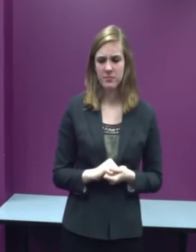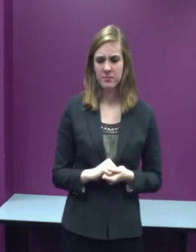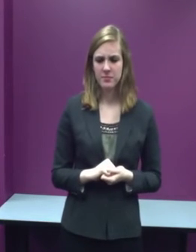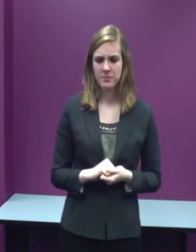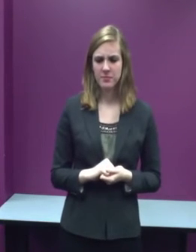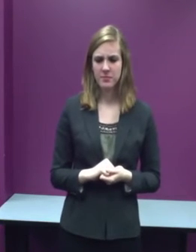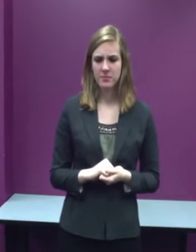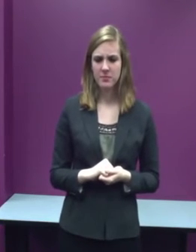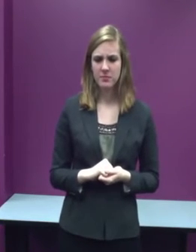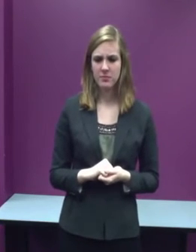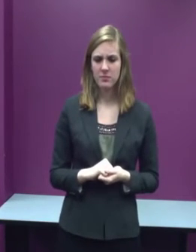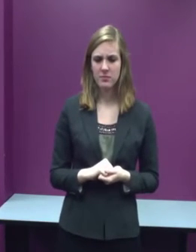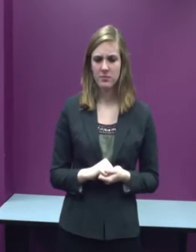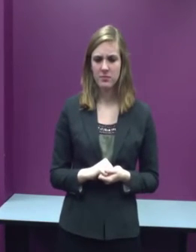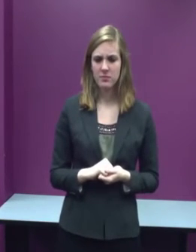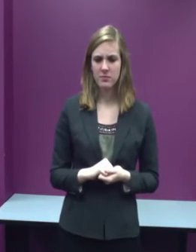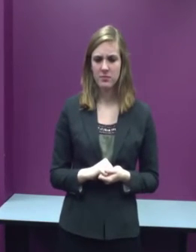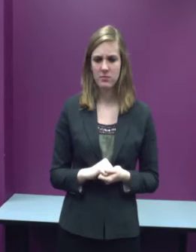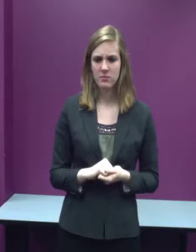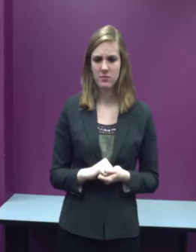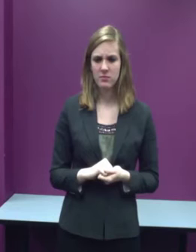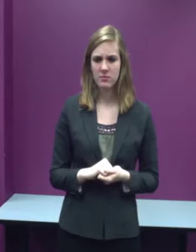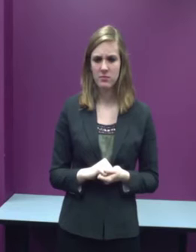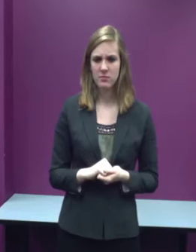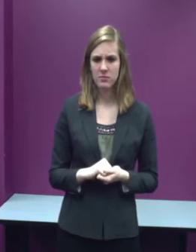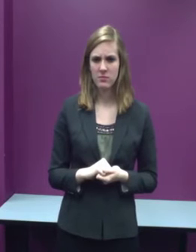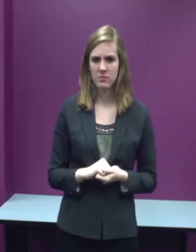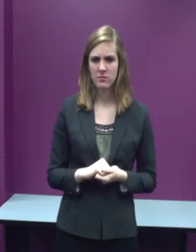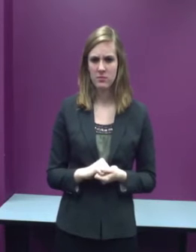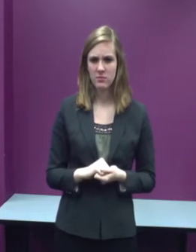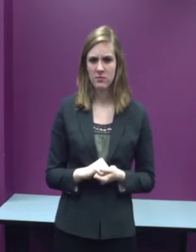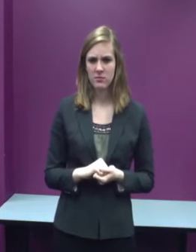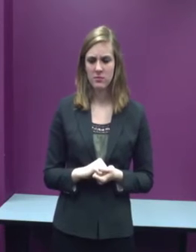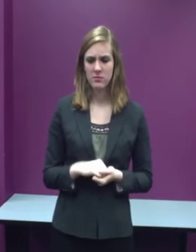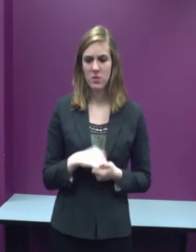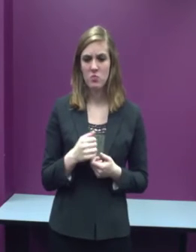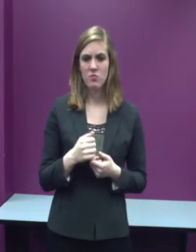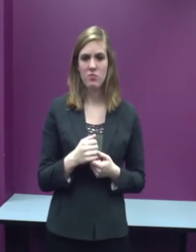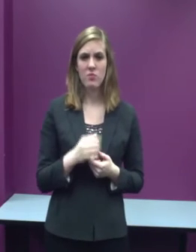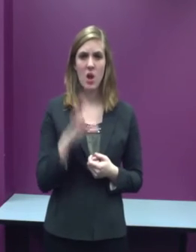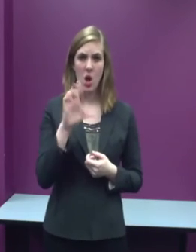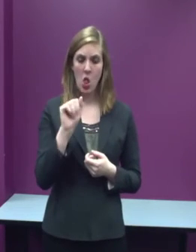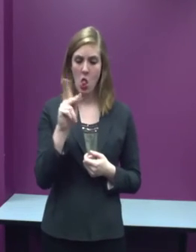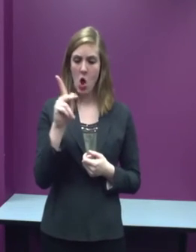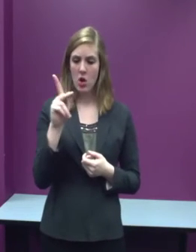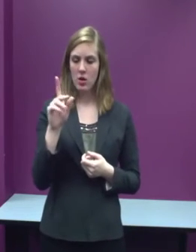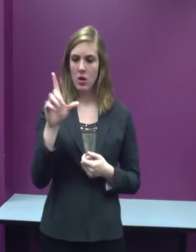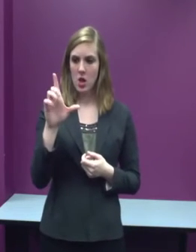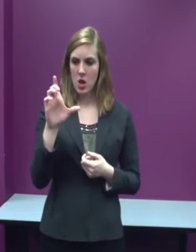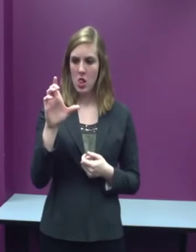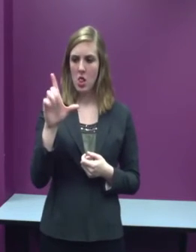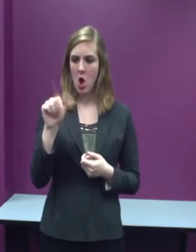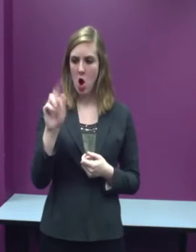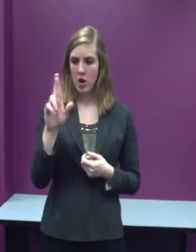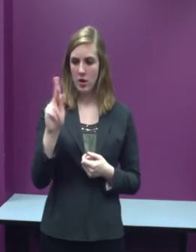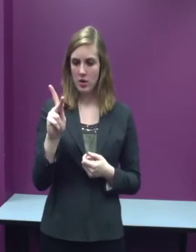Clark and the rest of the men labored on through frigid water that was barely passable. They planned to reunite further upriver once